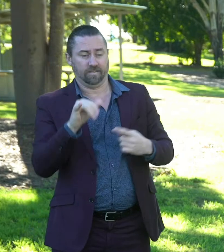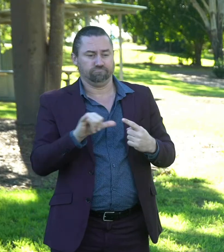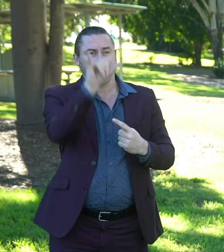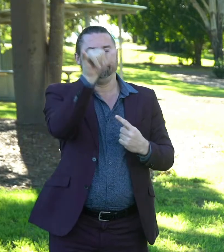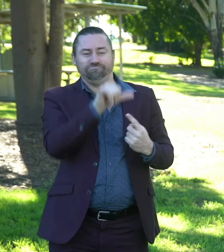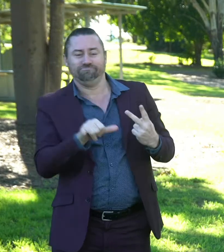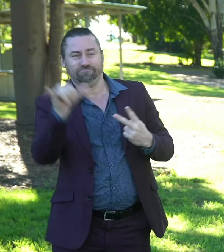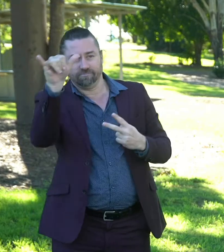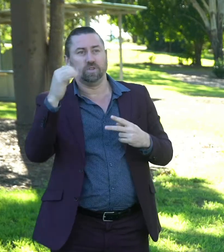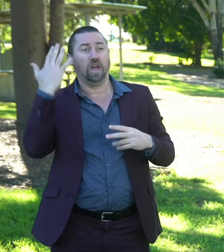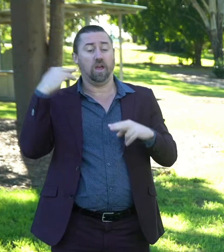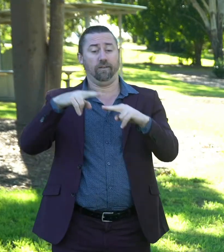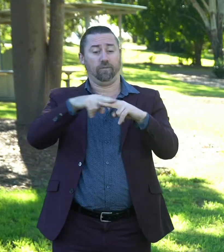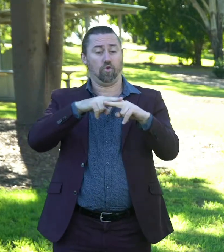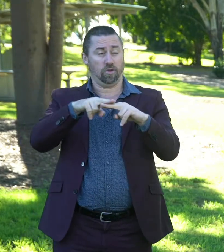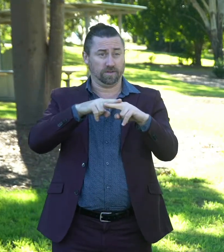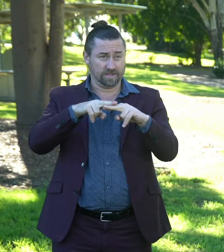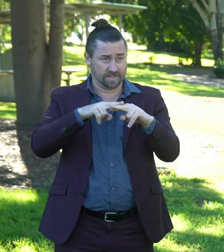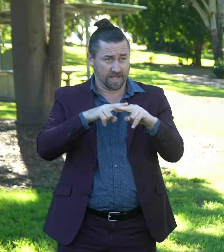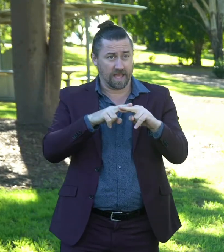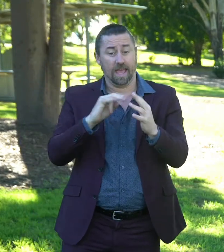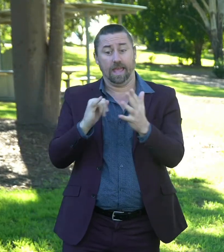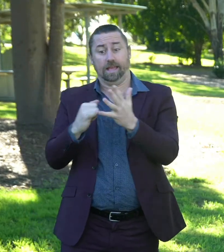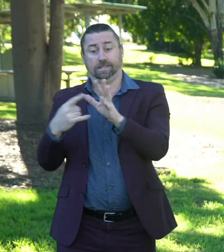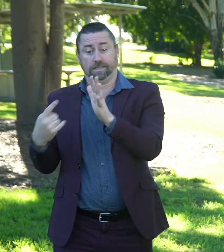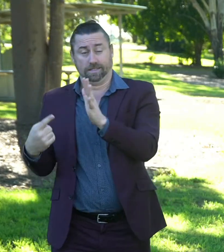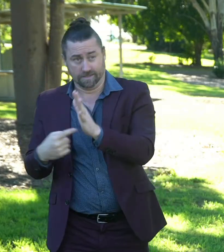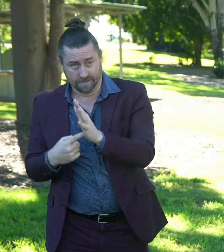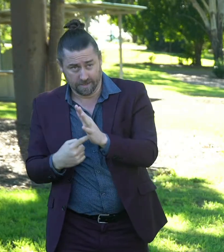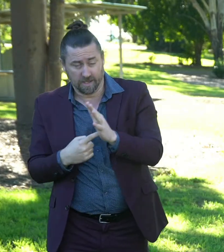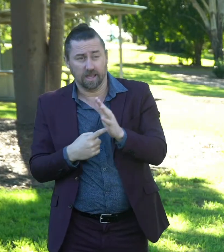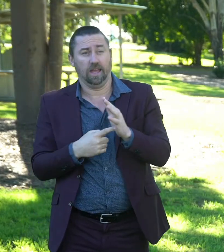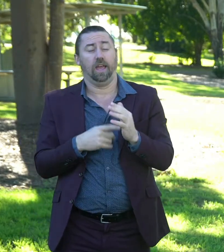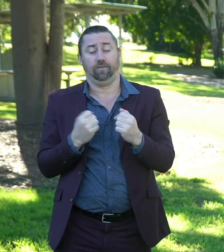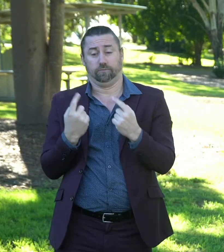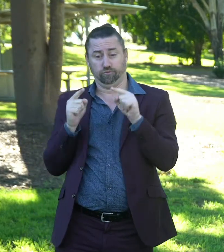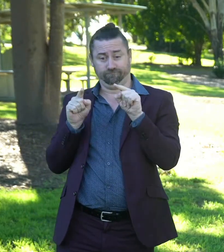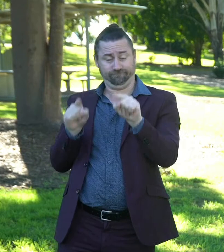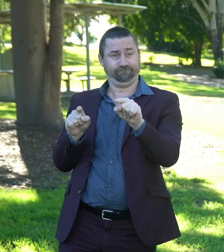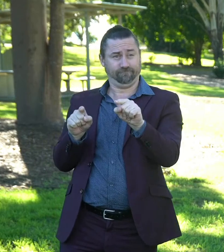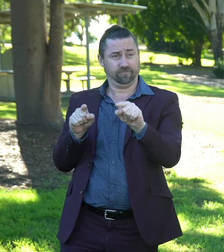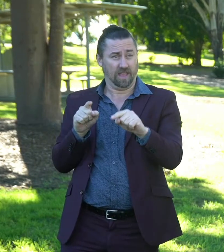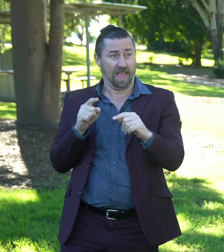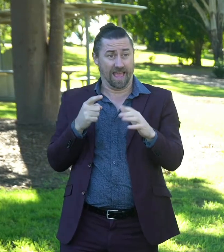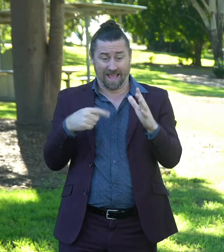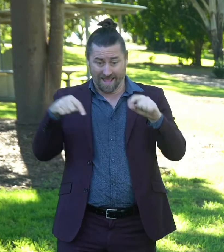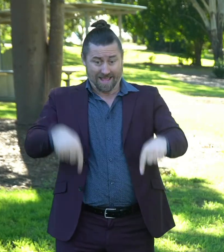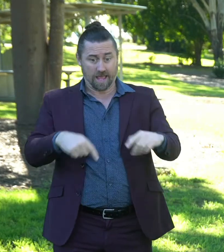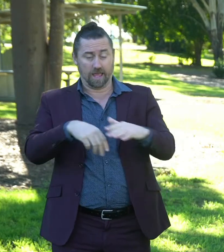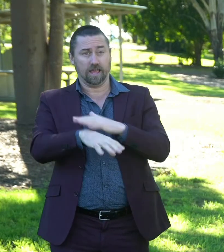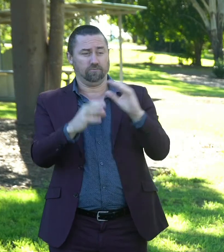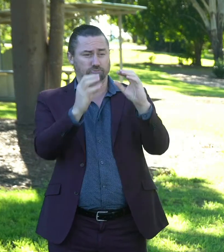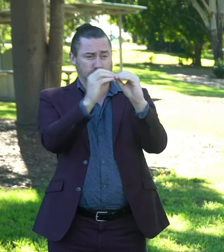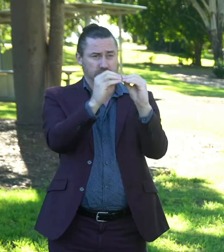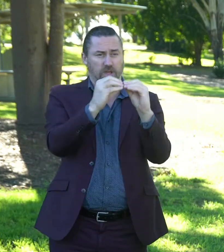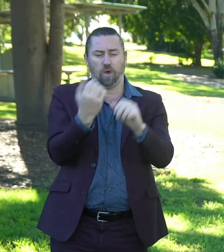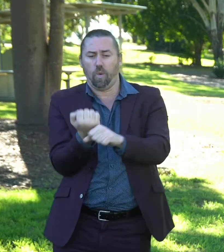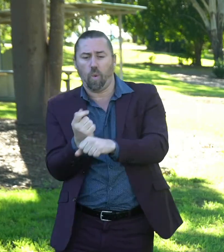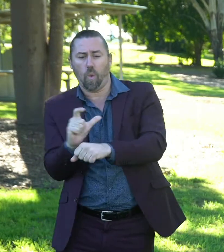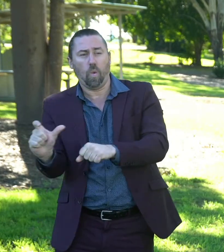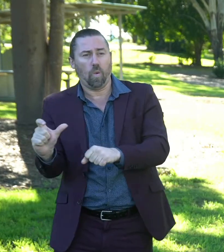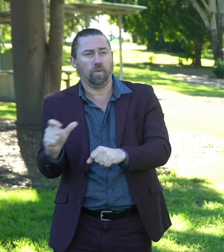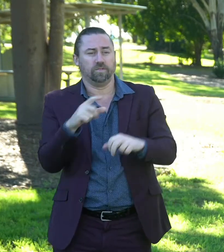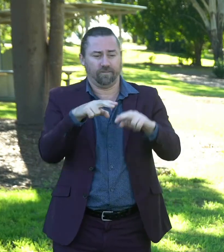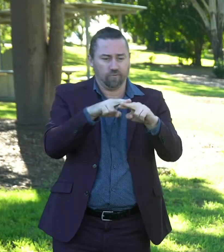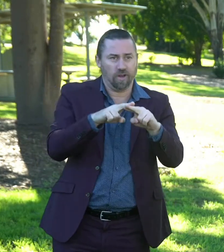On Friday they were on a flight, and on Saturday on a flight, and they came into Brisbane and Gold